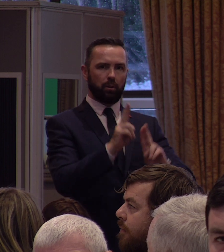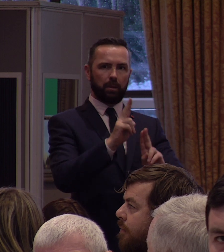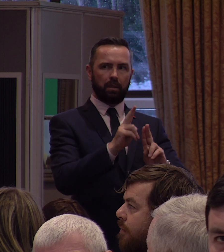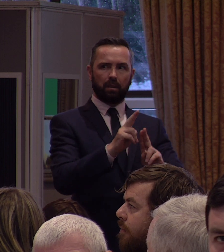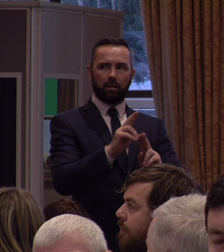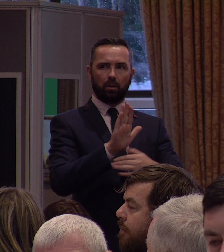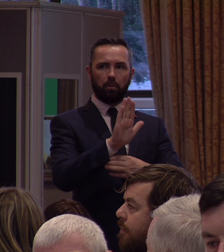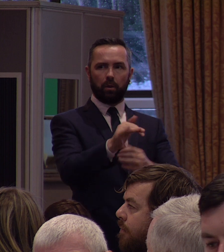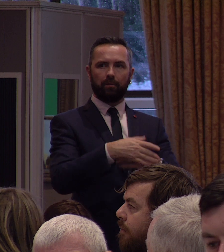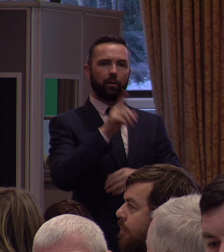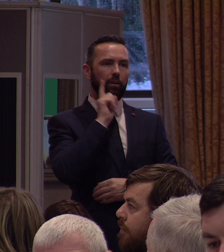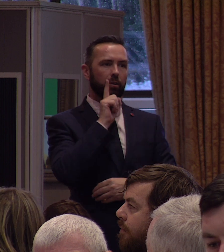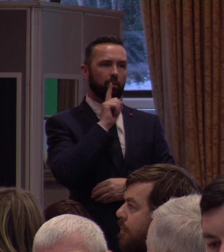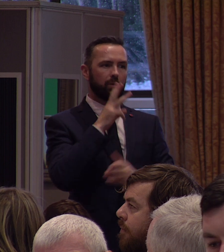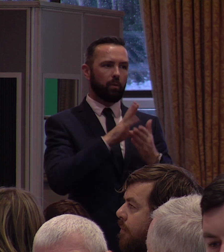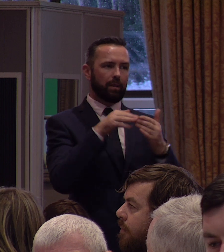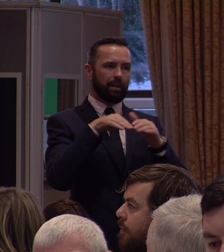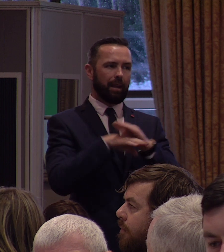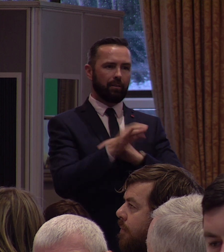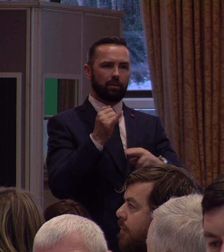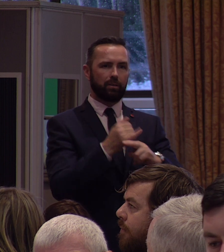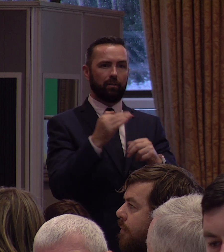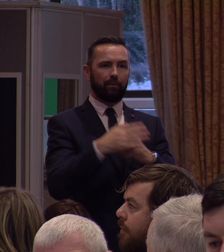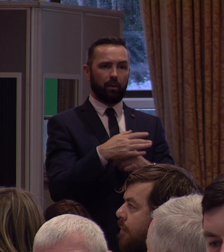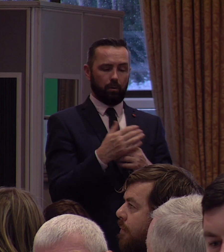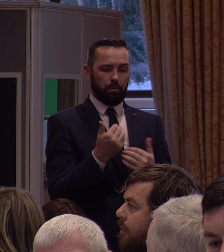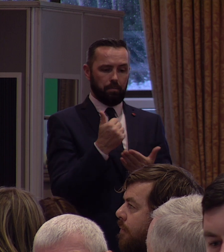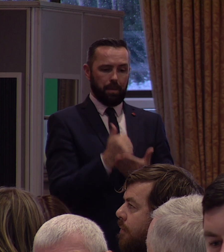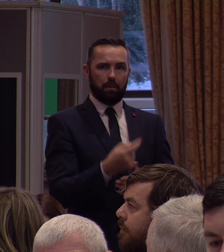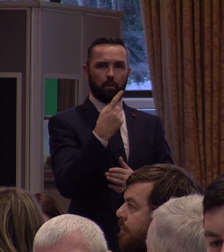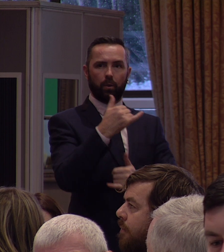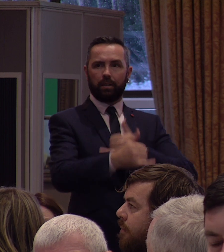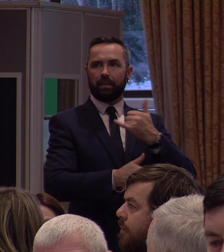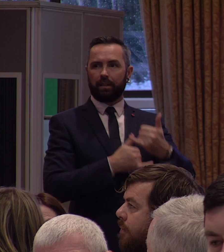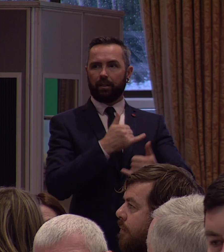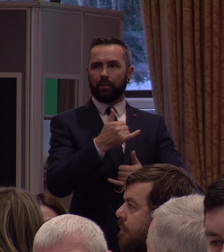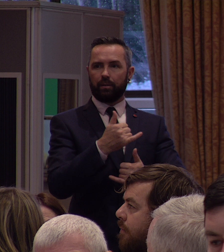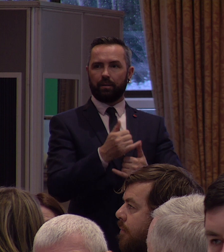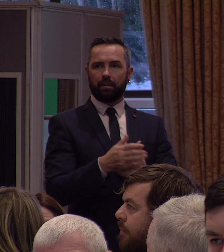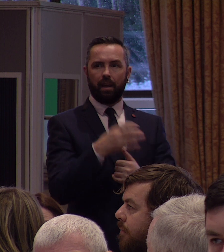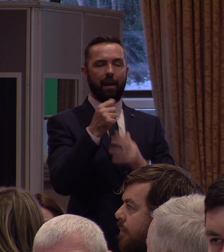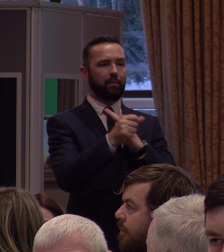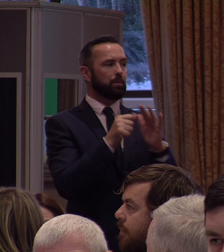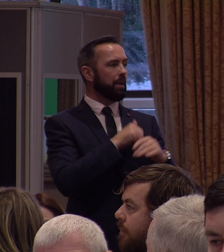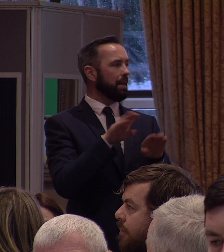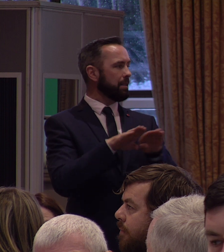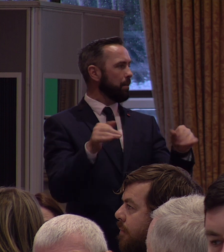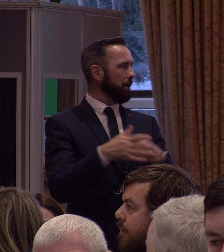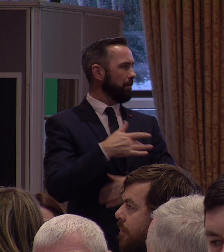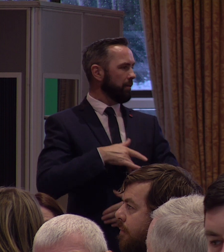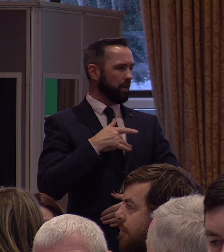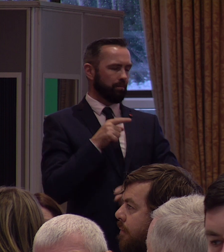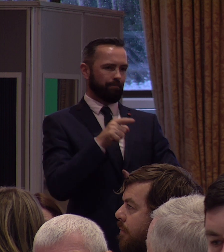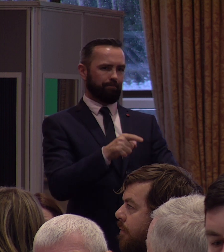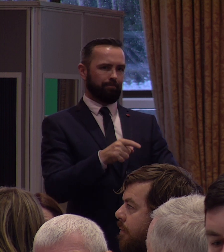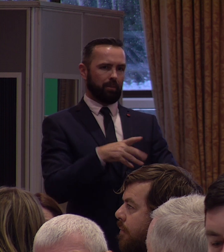compulsory for girls upon entering school for at least 1 year. There was experience at the table of feeling that they